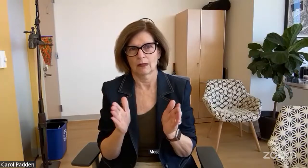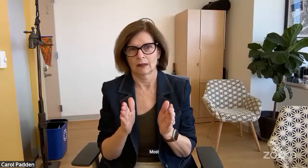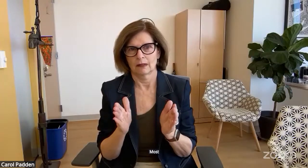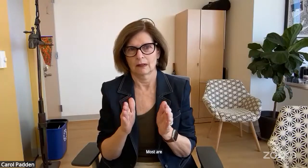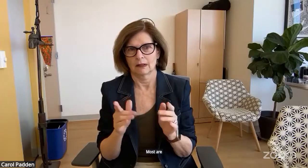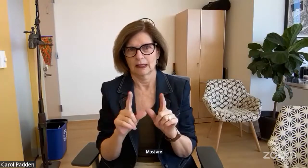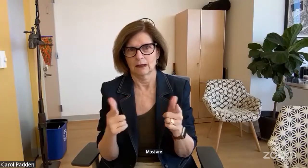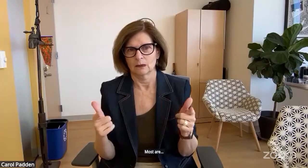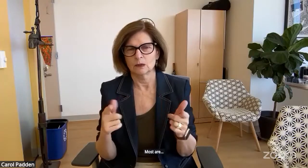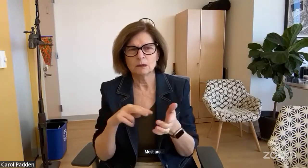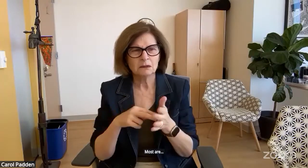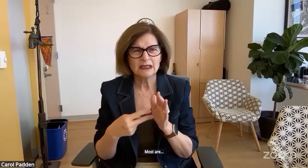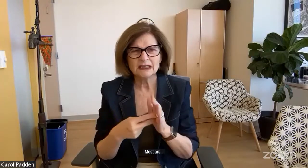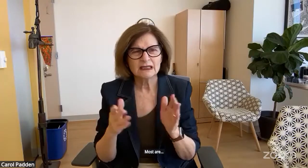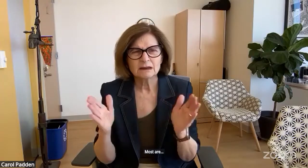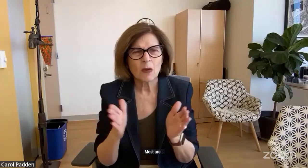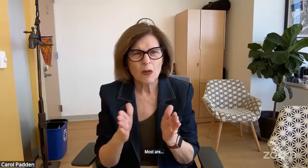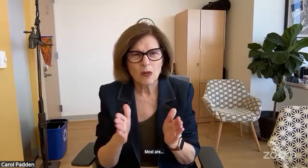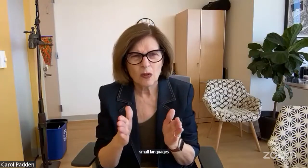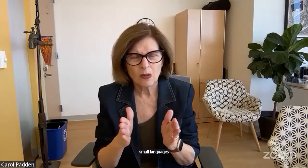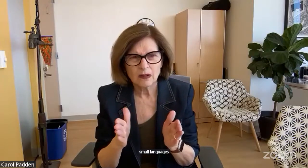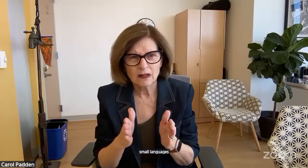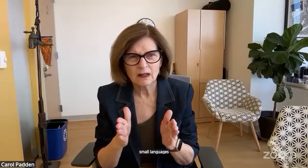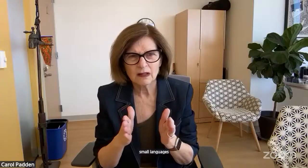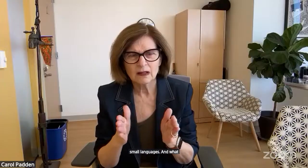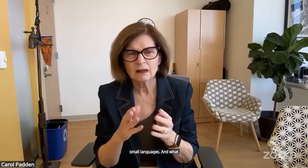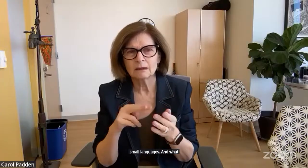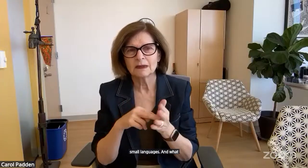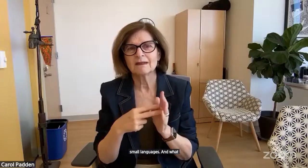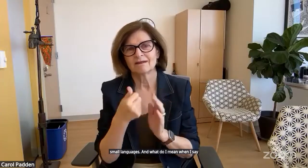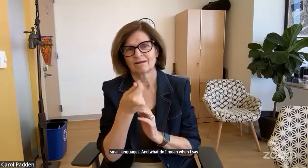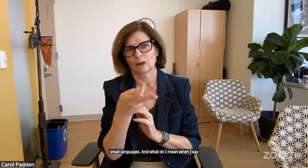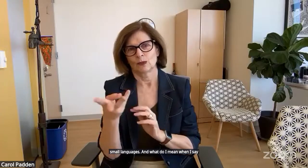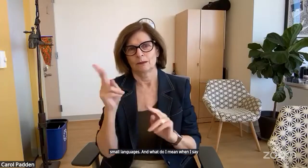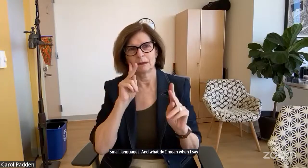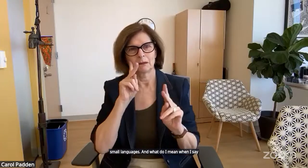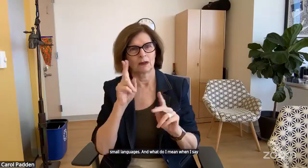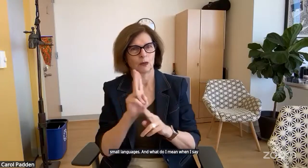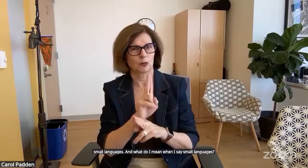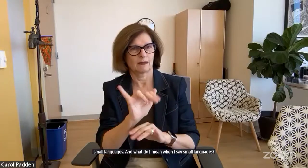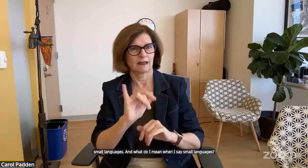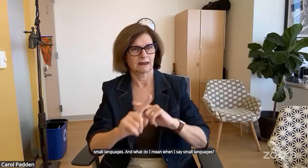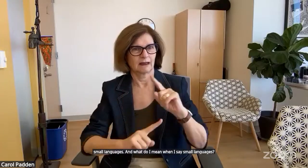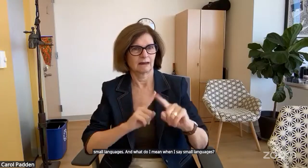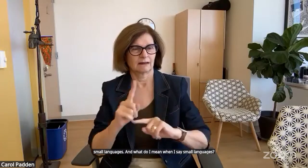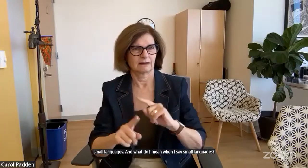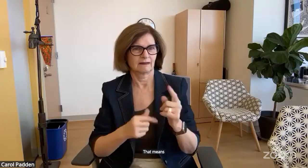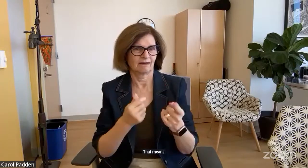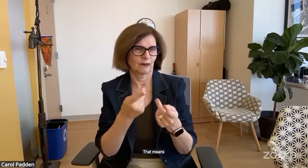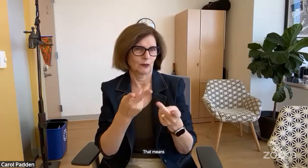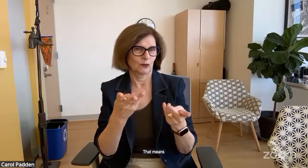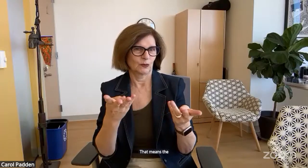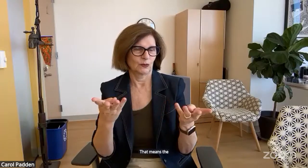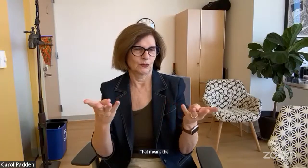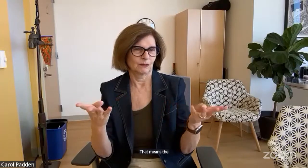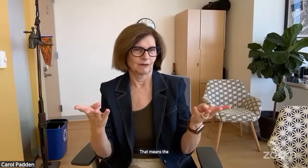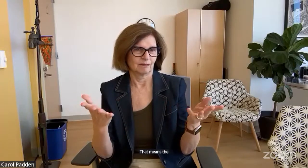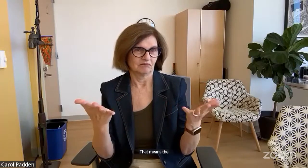are small languages. And what do I mean when I say small languages? That means the users, the